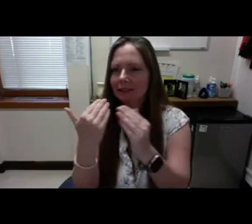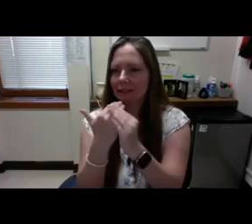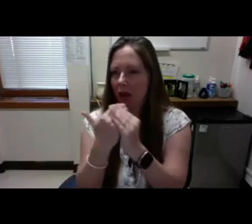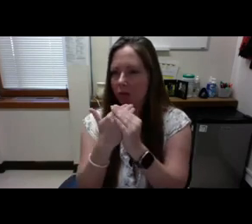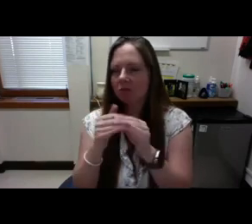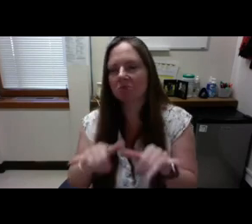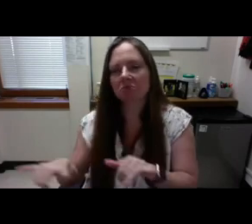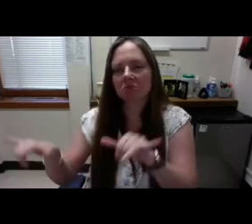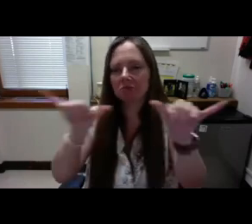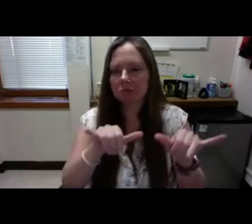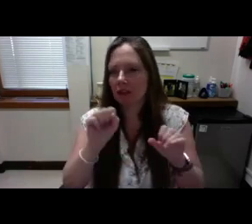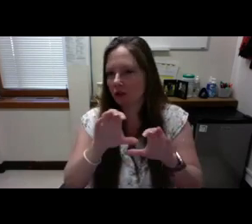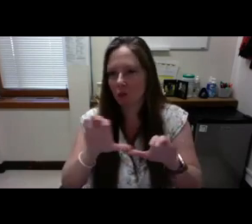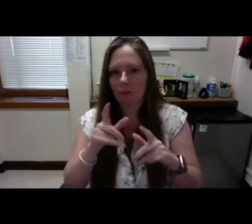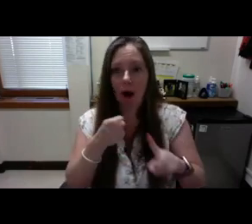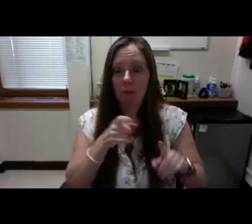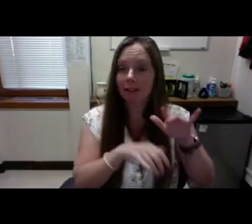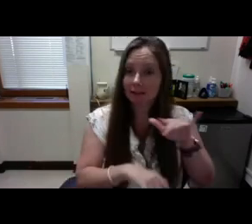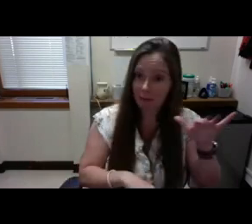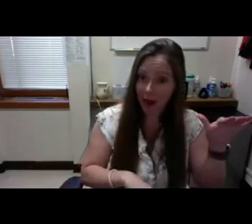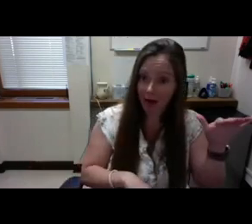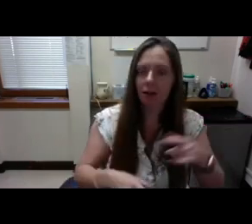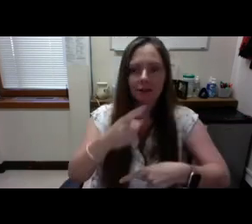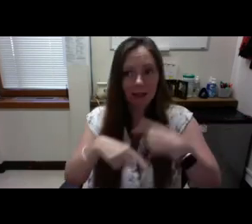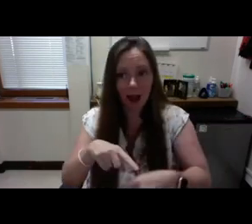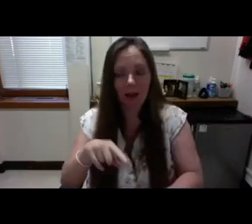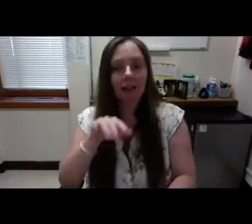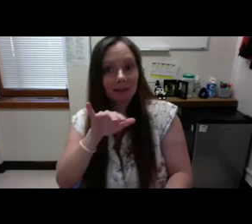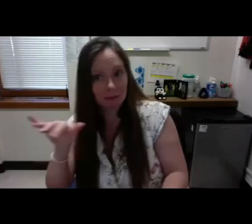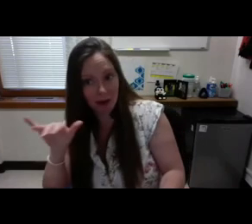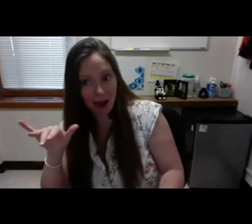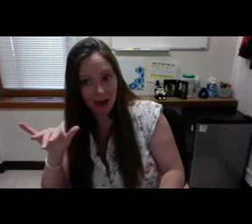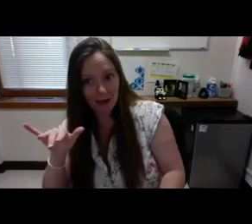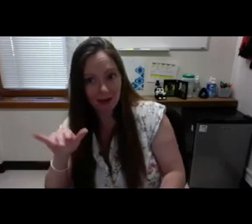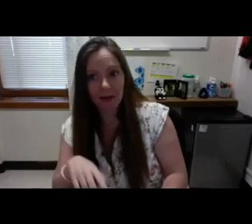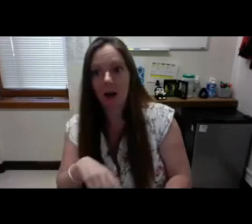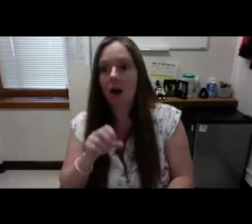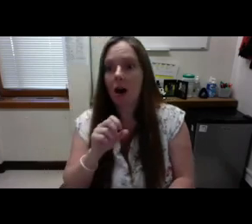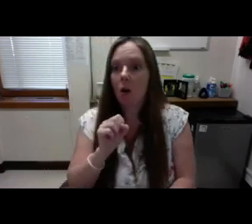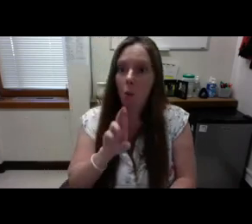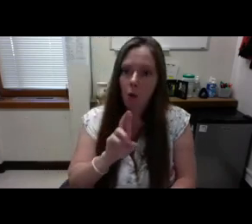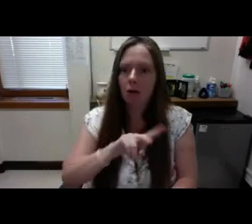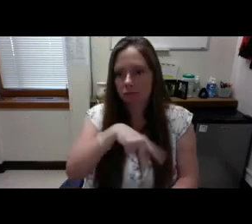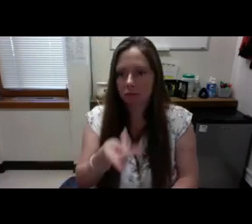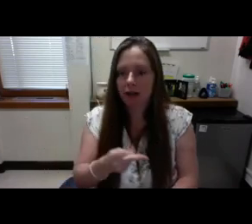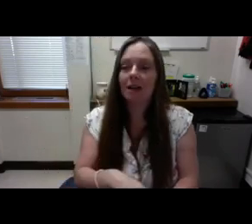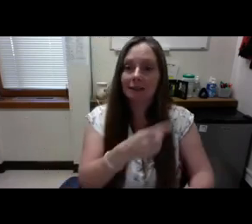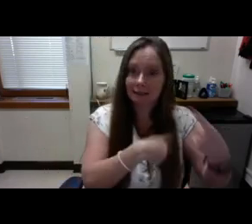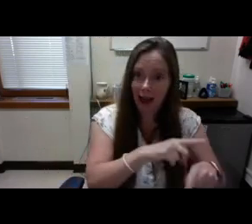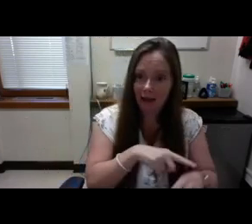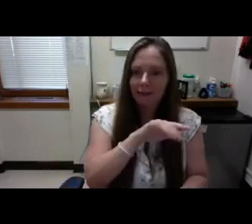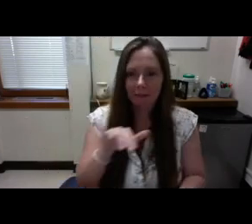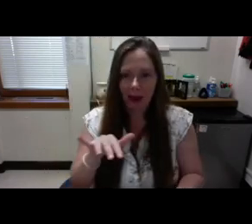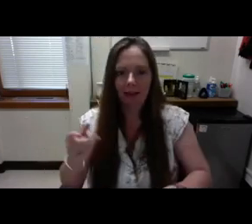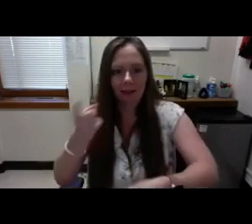So I wanted to discuss this concept of sandwiching. It's very common. That's where you spell a word, sign it, and then spell it again, or